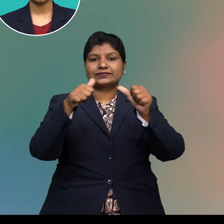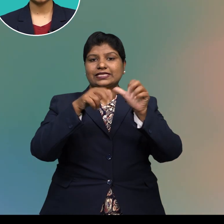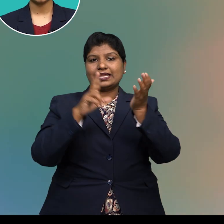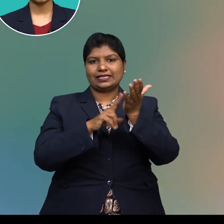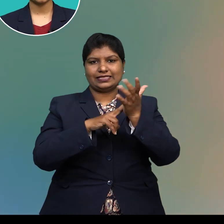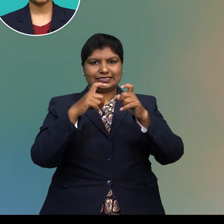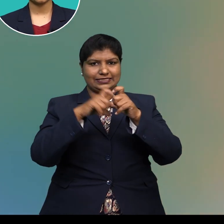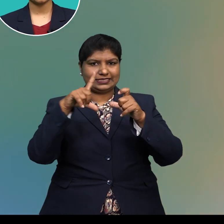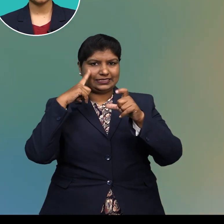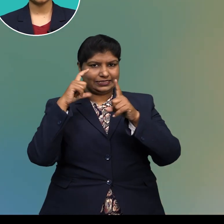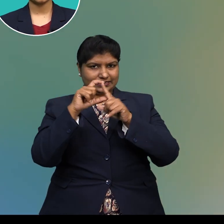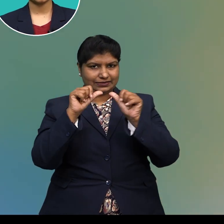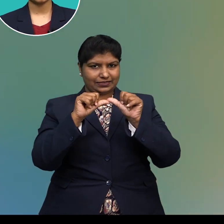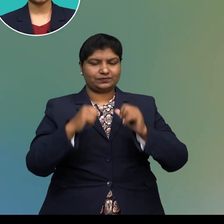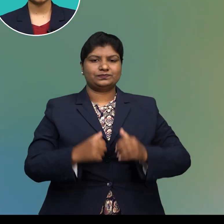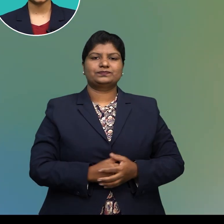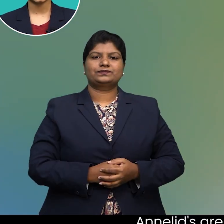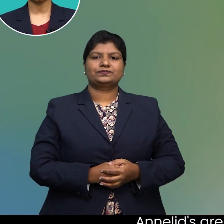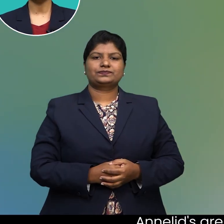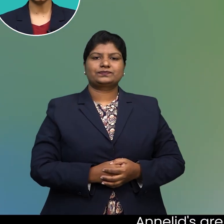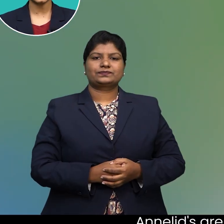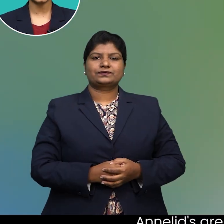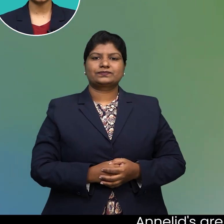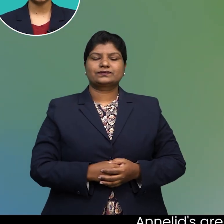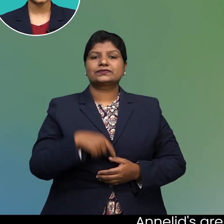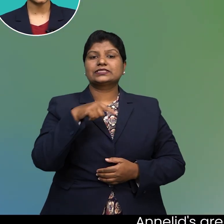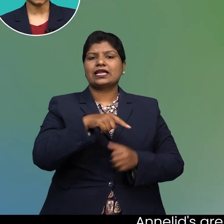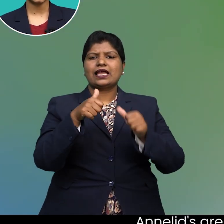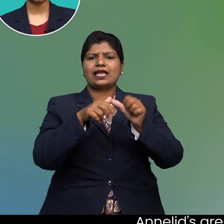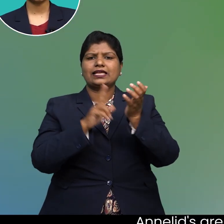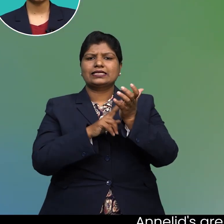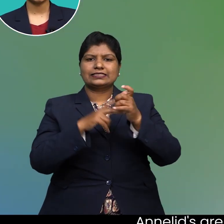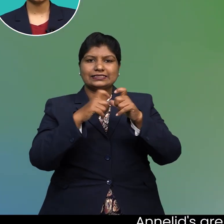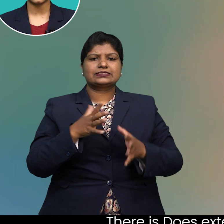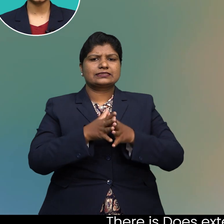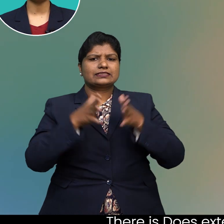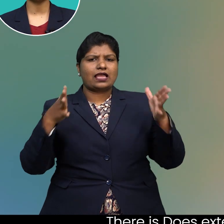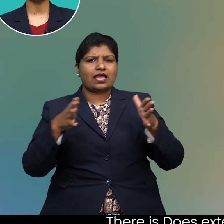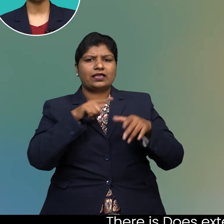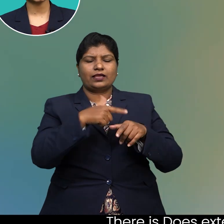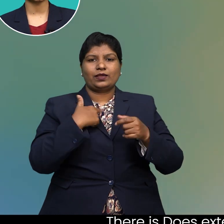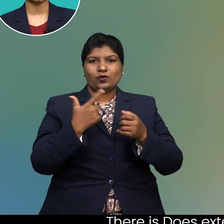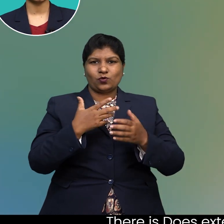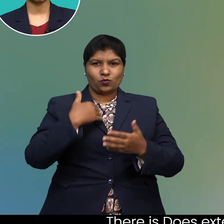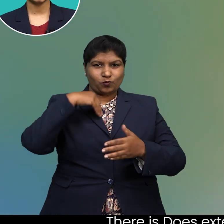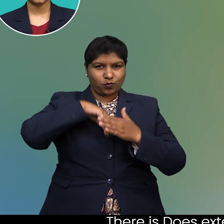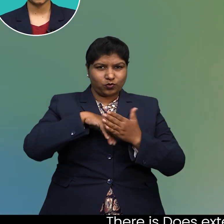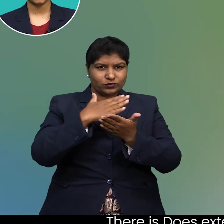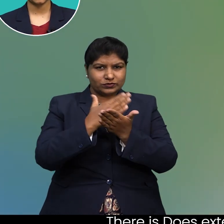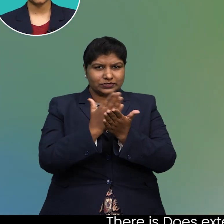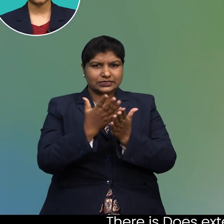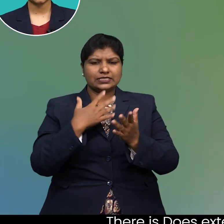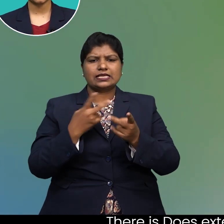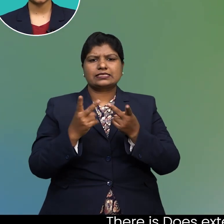from top to bottom. That is why these animals are called